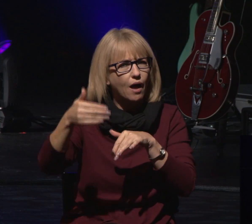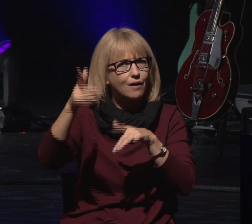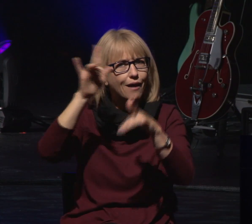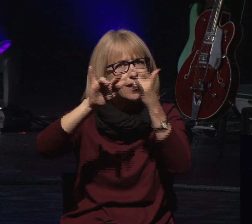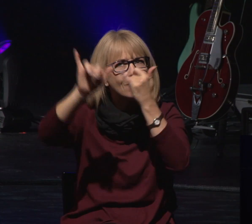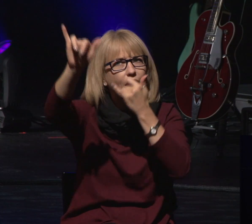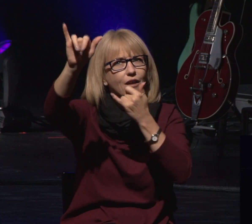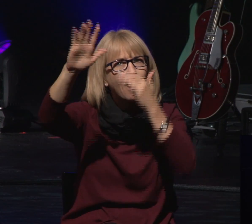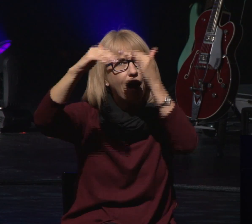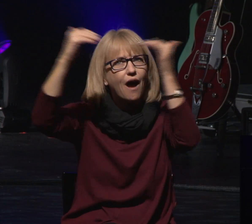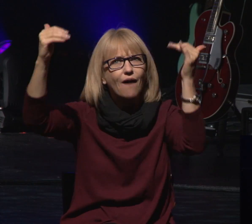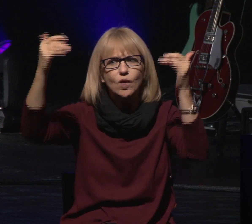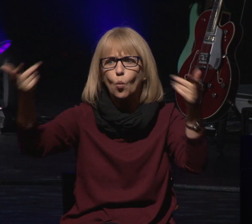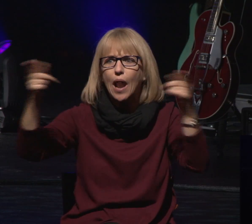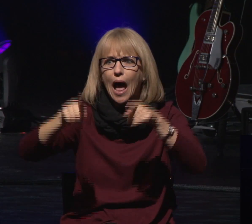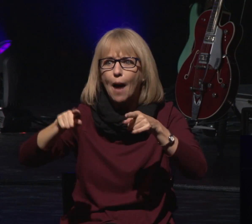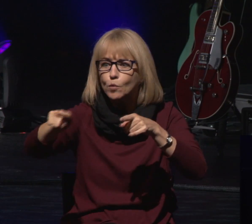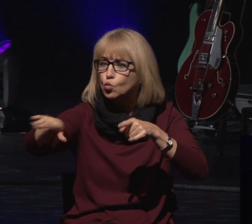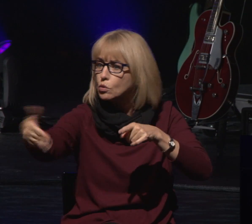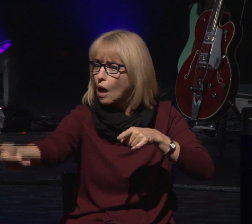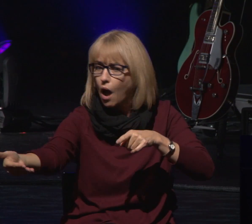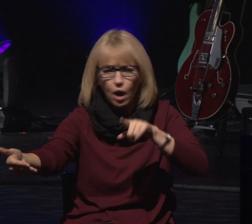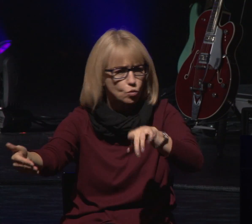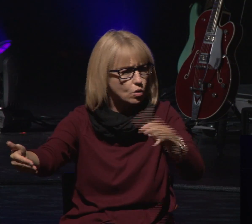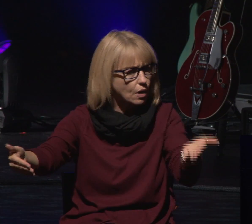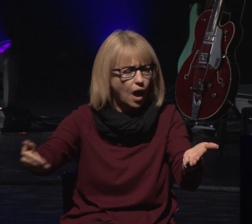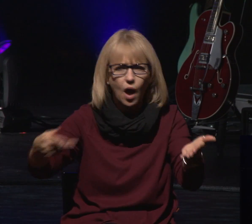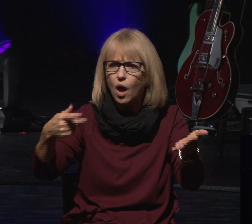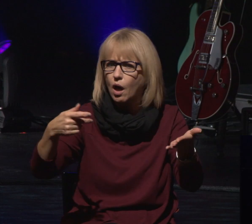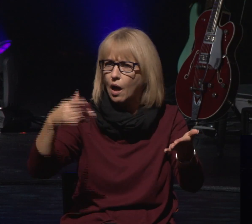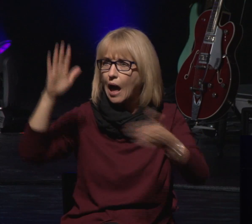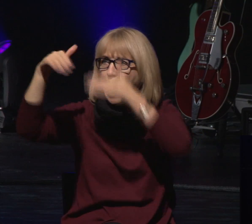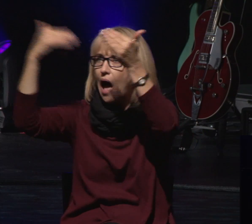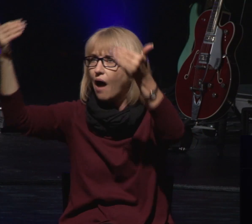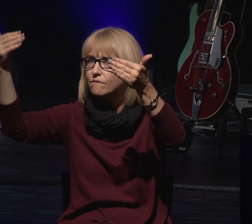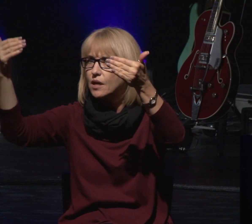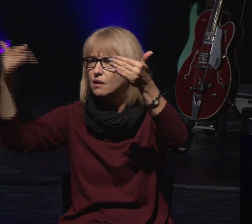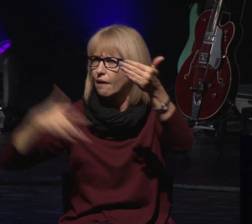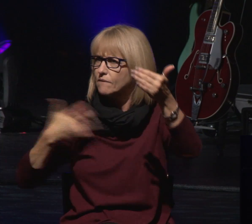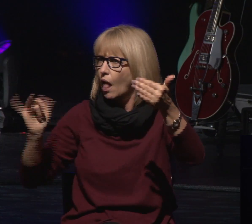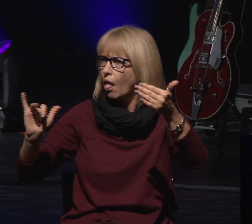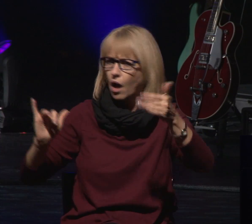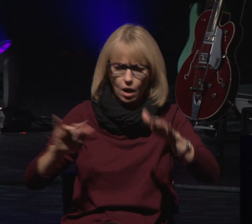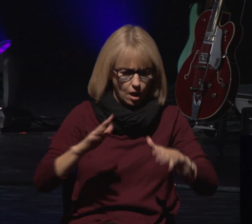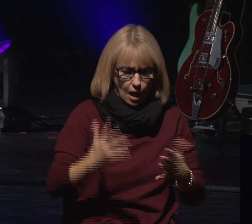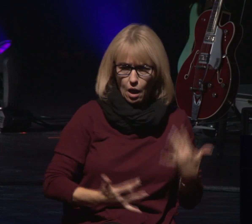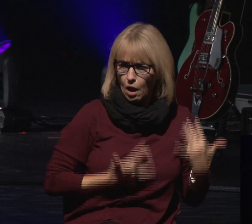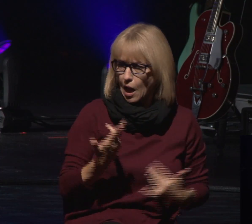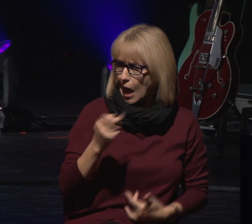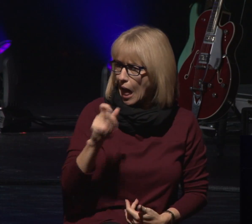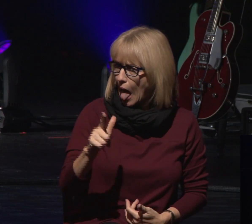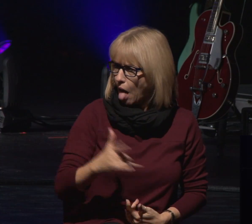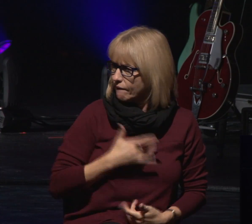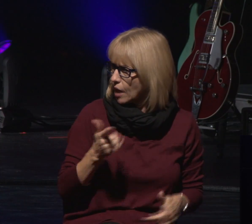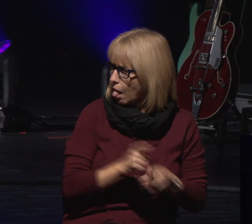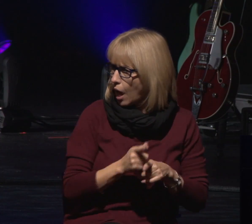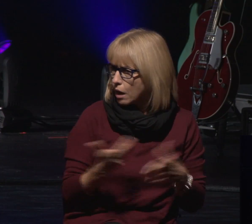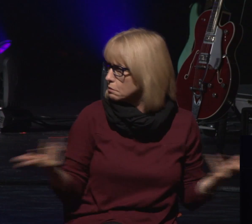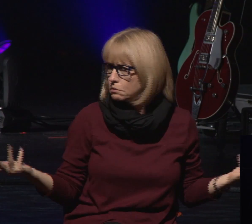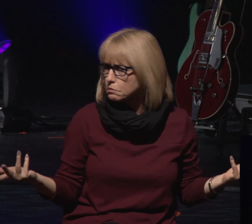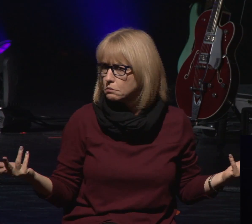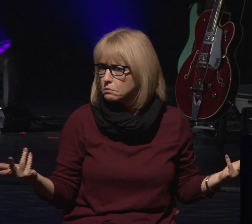when we cross from this life to the next? What's heaven like? What's hell like? And what does it mean to have an eternal perspective of